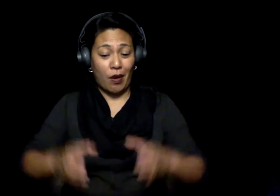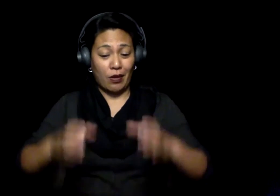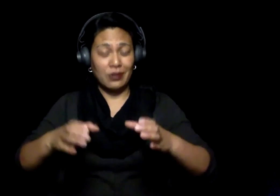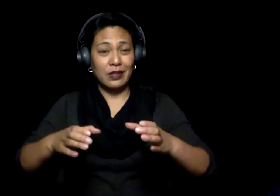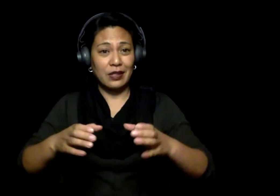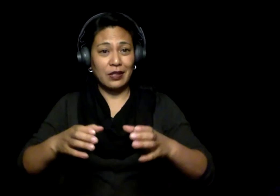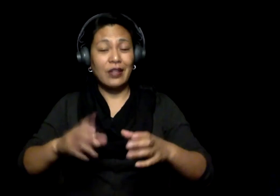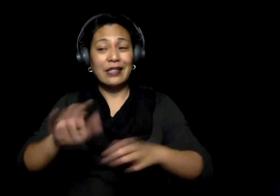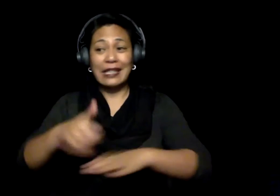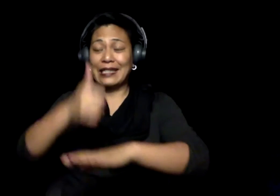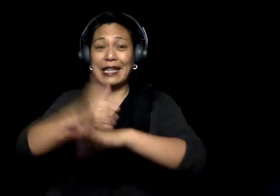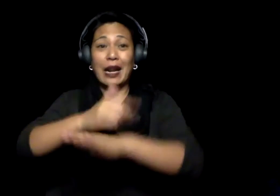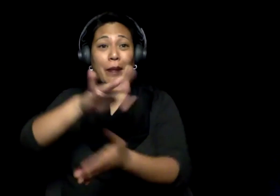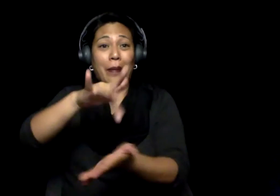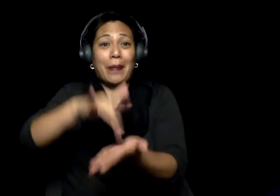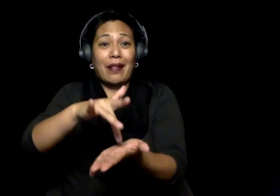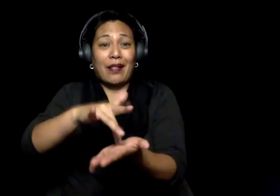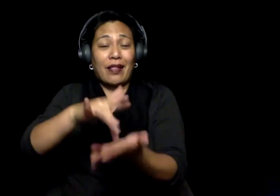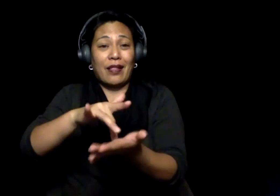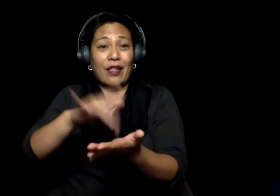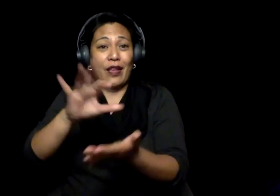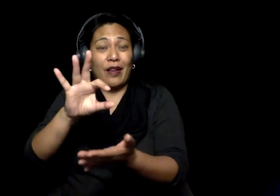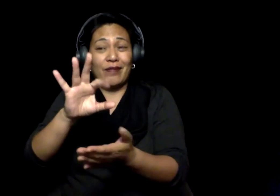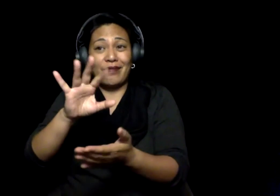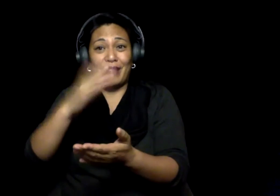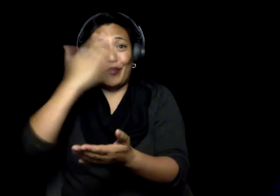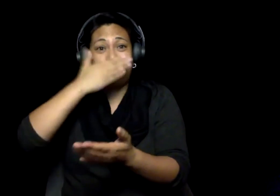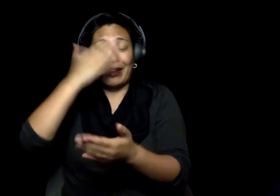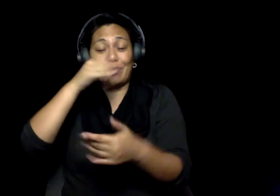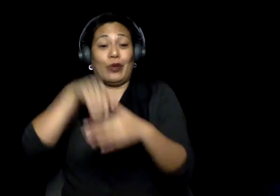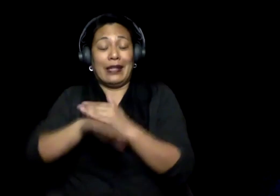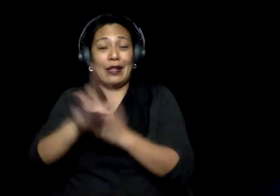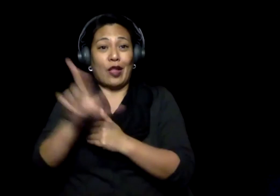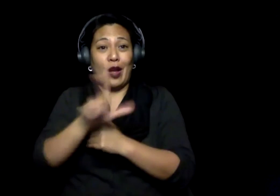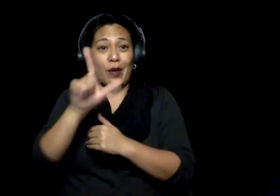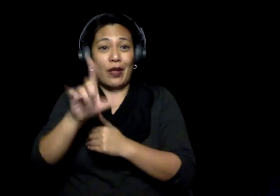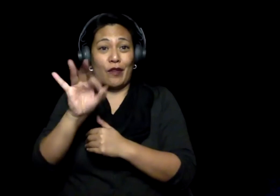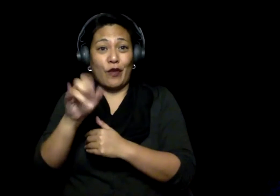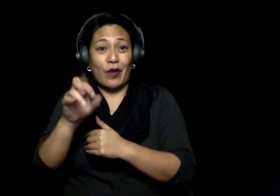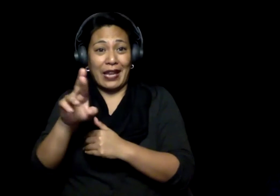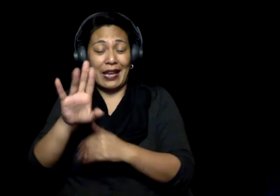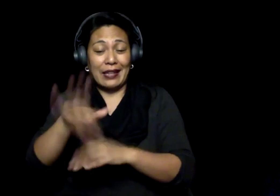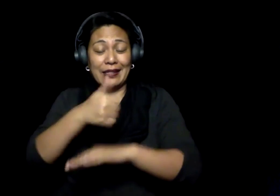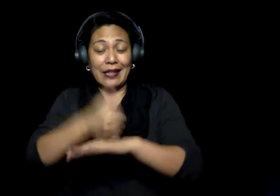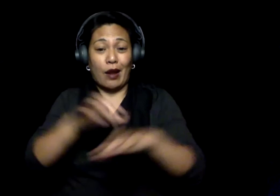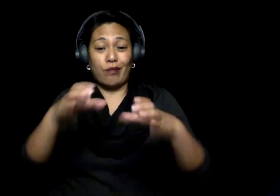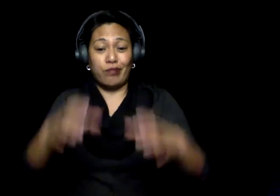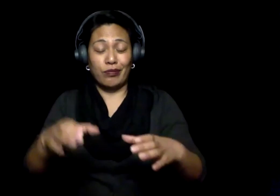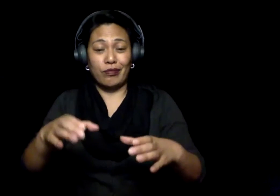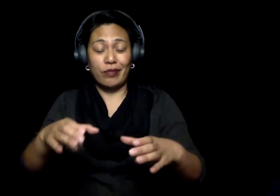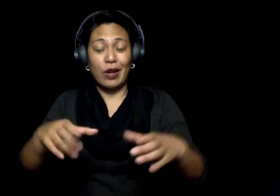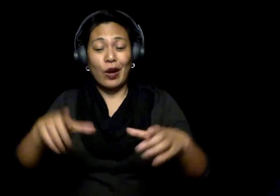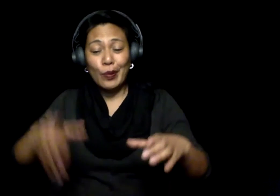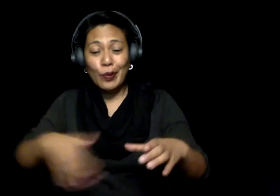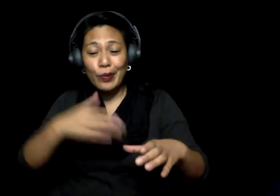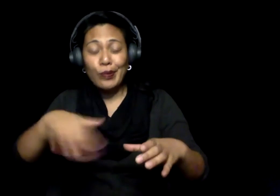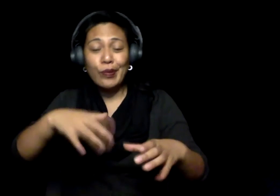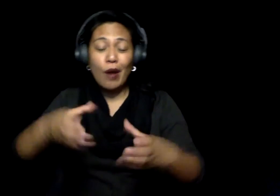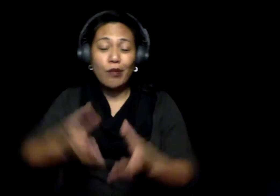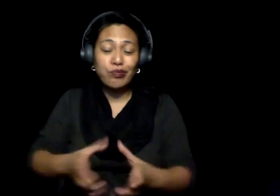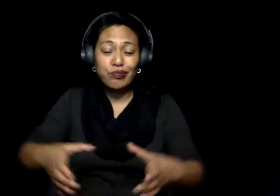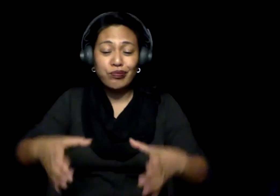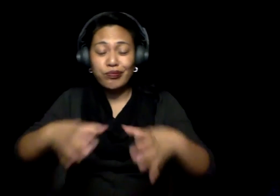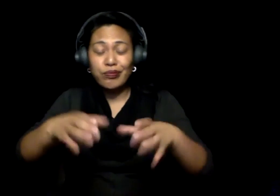just there, like throwing pottery, allowing people to come and sit and give it a try. Like, it was